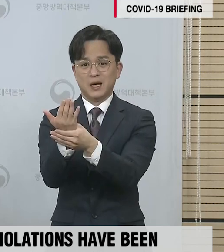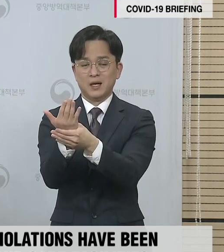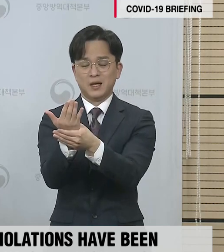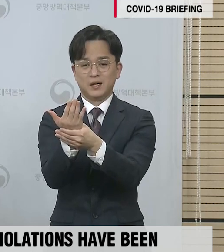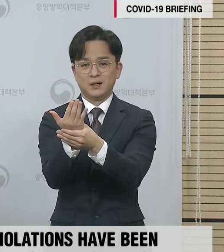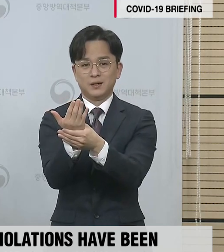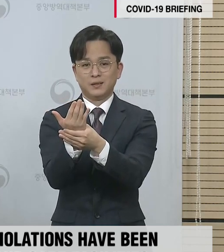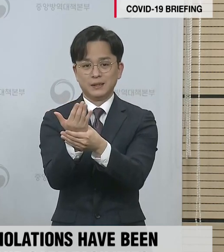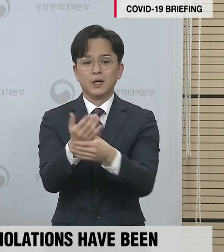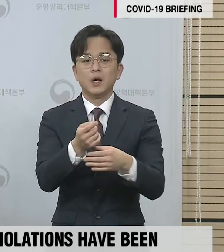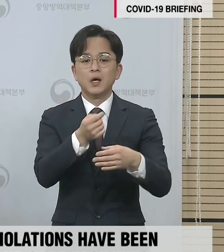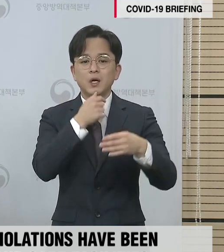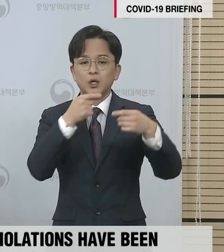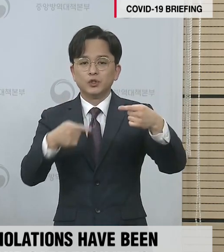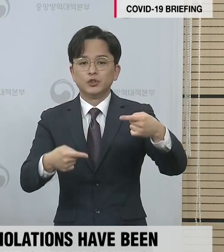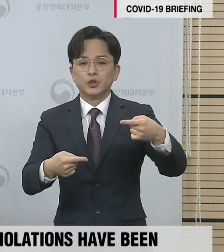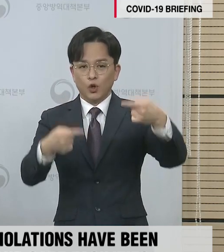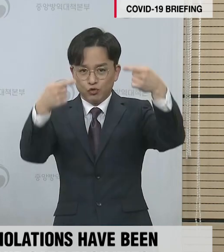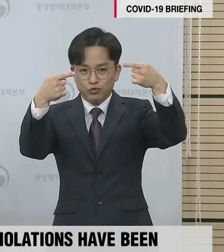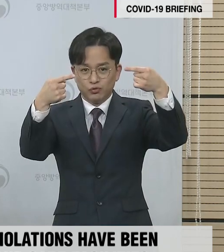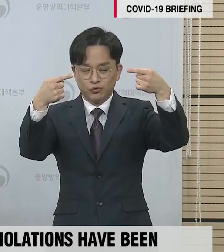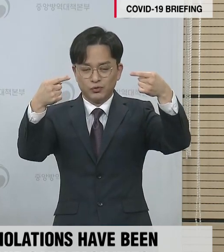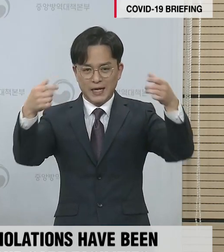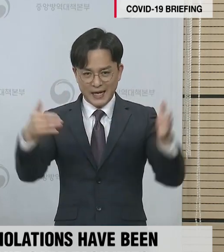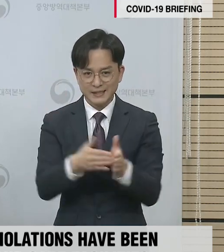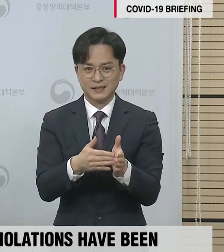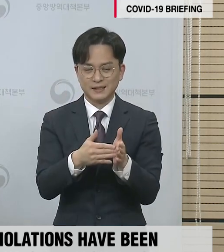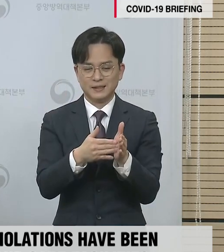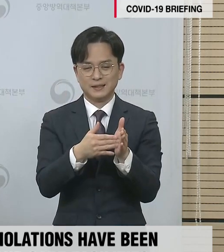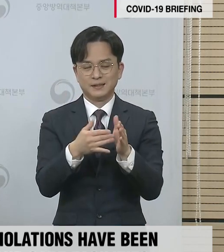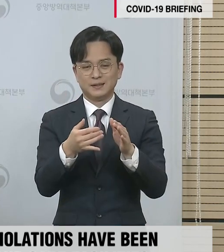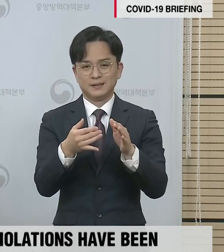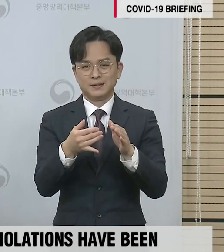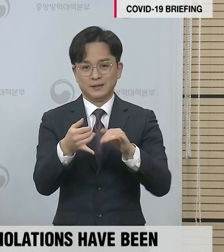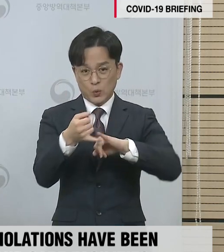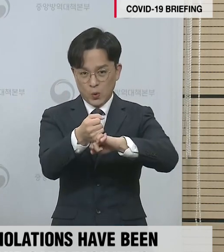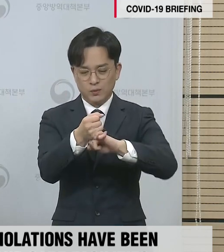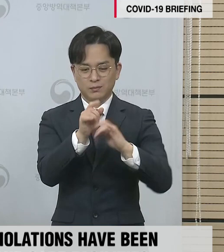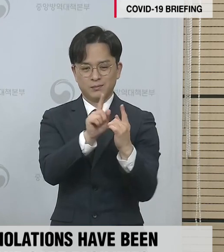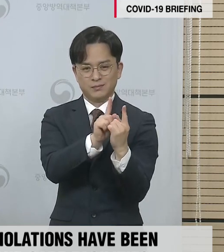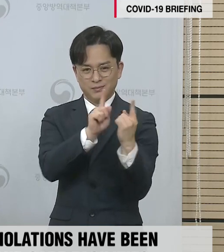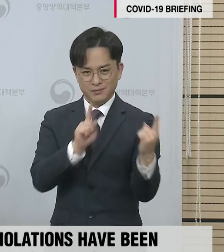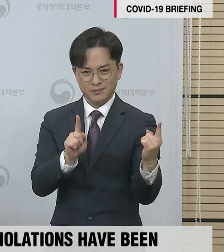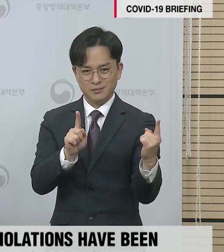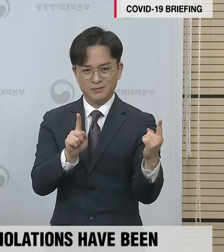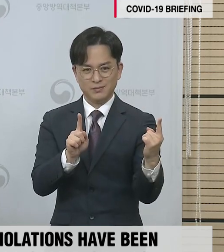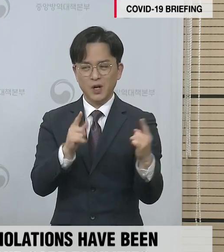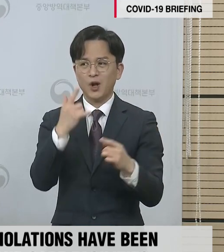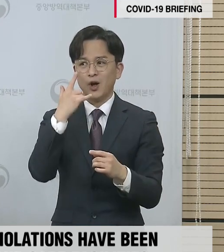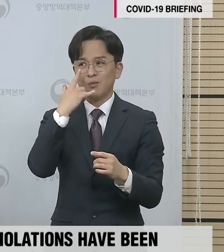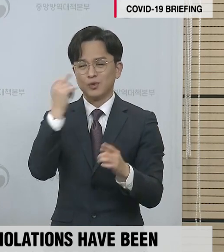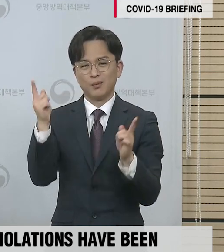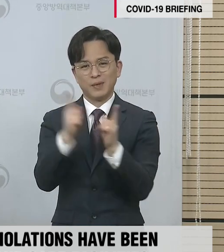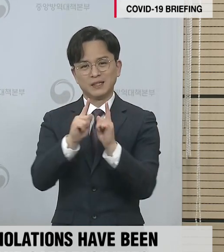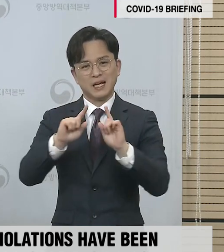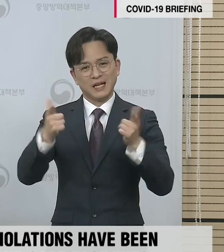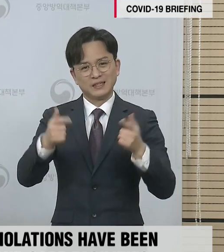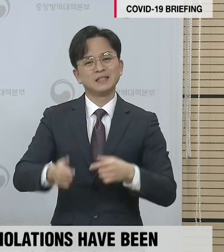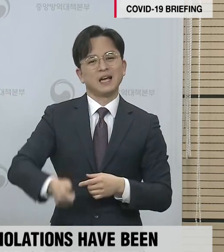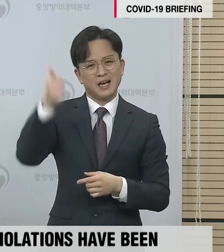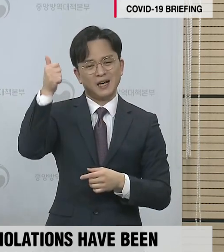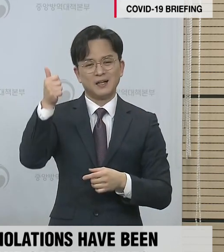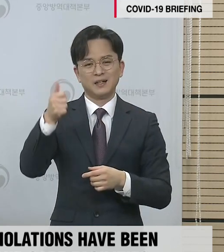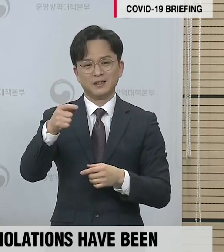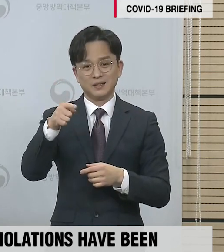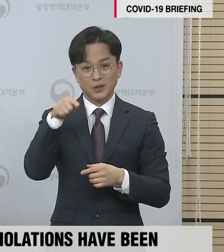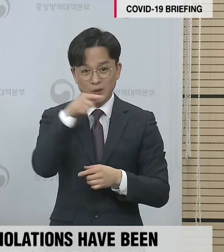not time yet for us to stay complacent. During the Lunar New Year holiday, it is very important that we do not travel,